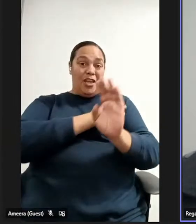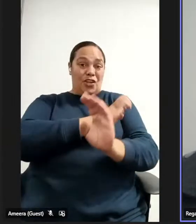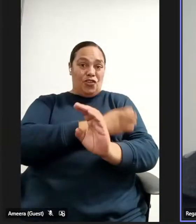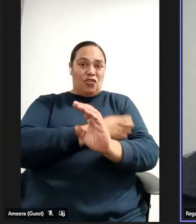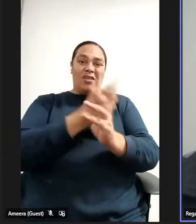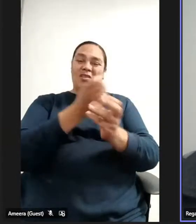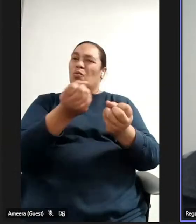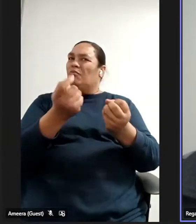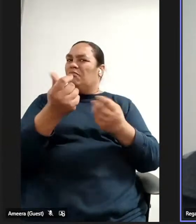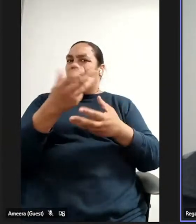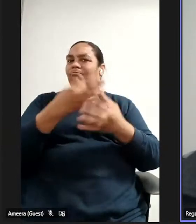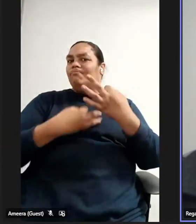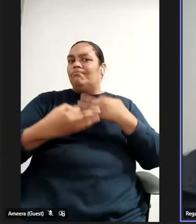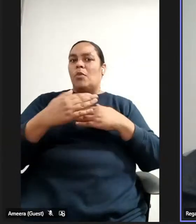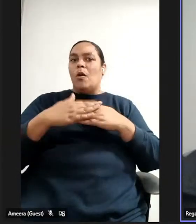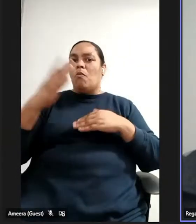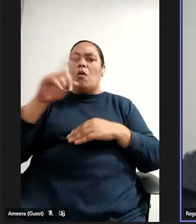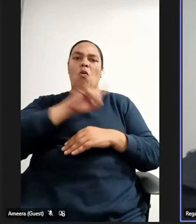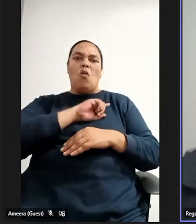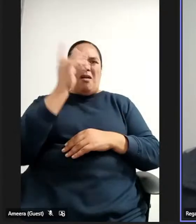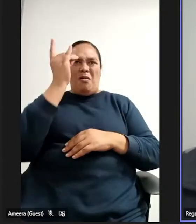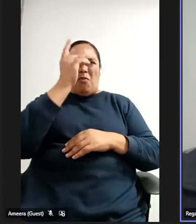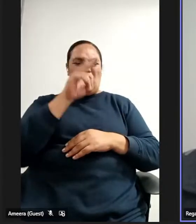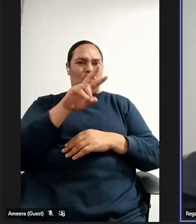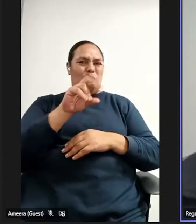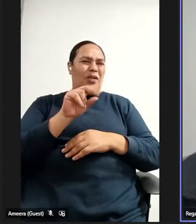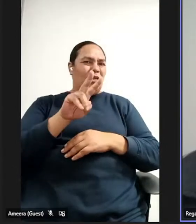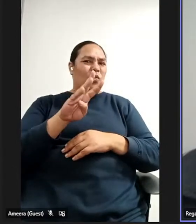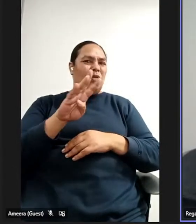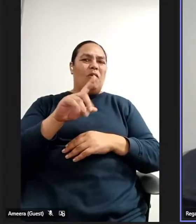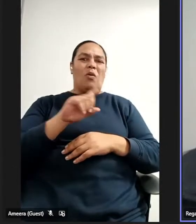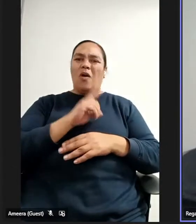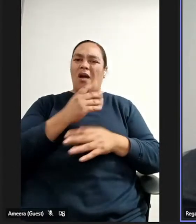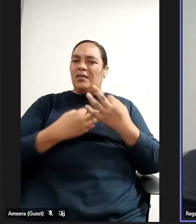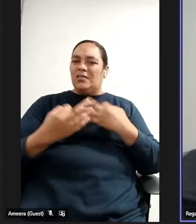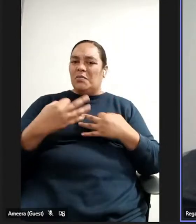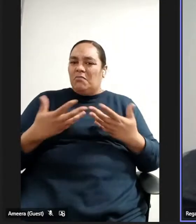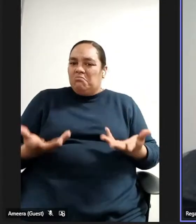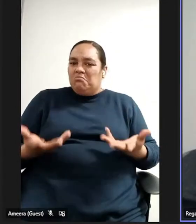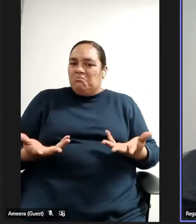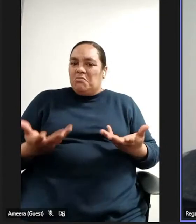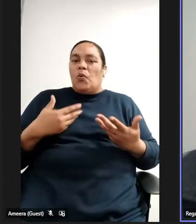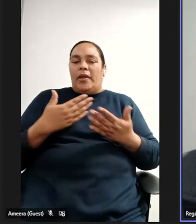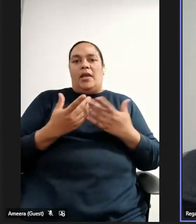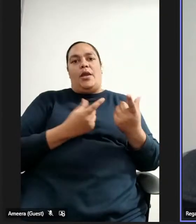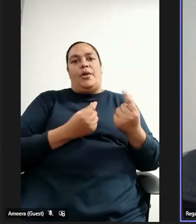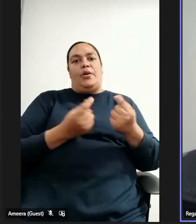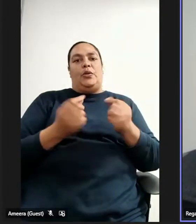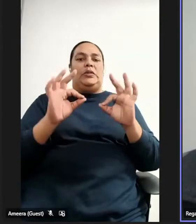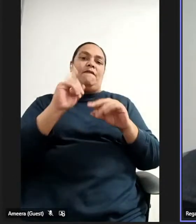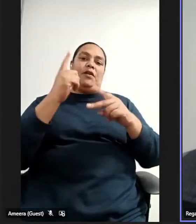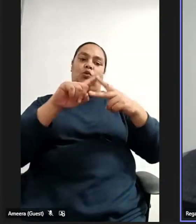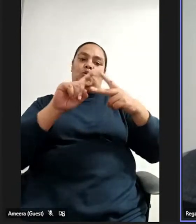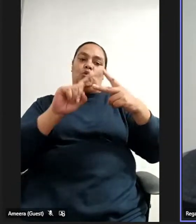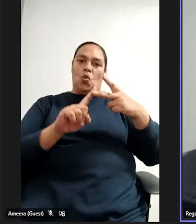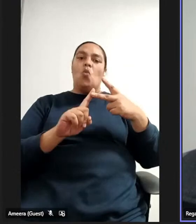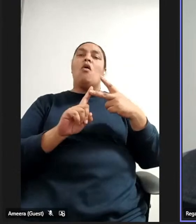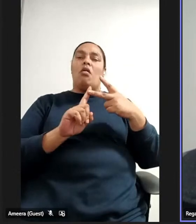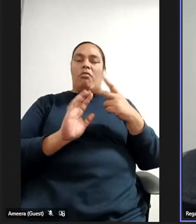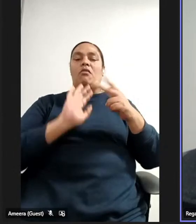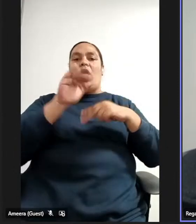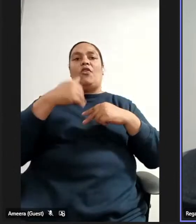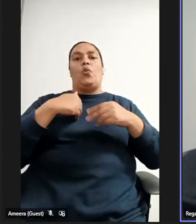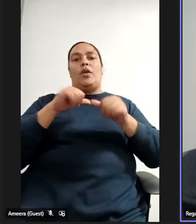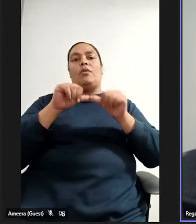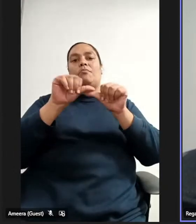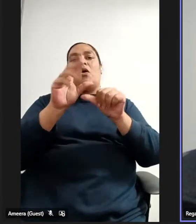why March 2024? And yeah, we can deal with those first two questions, and then we'll proceed after you've answered those. So